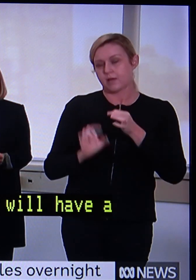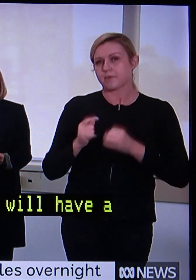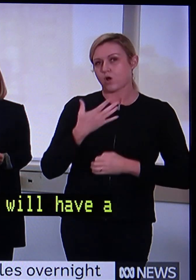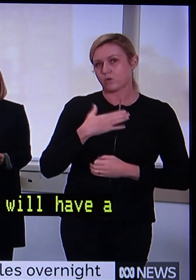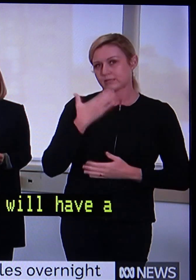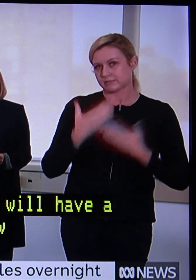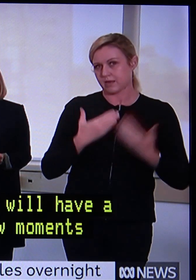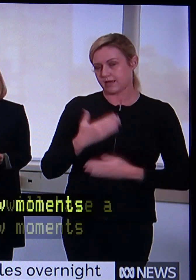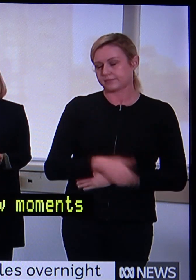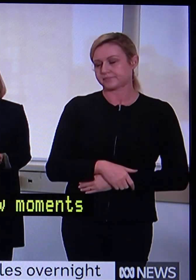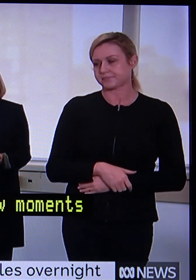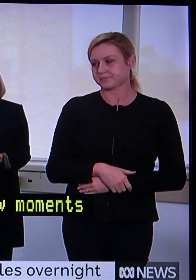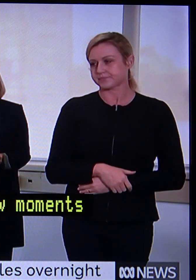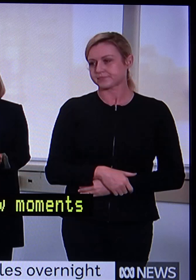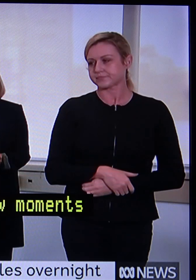here. From